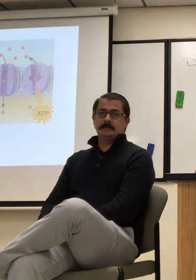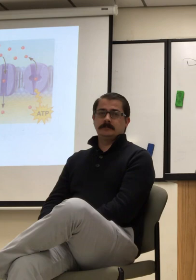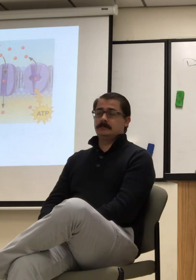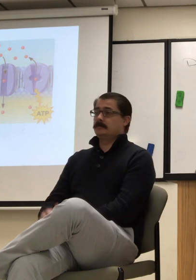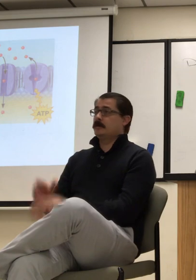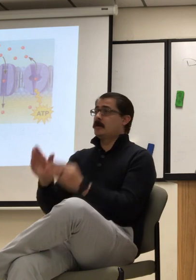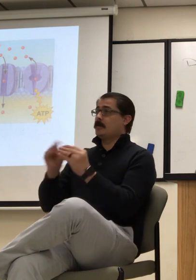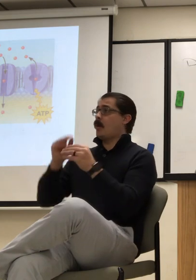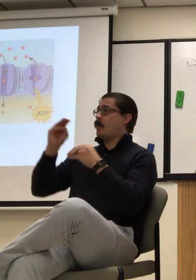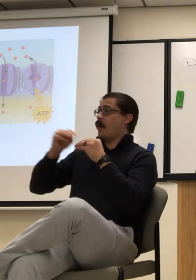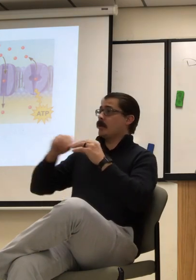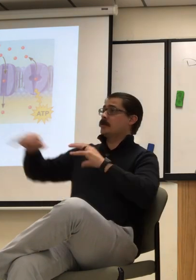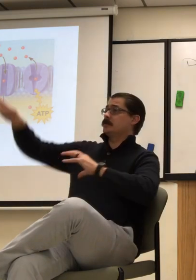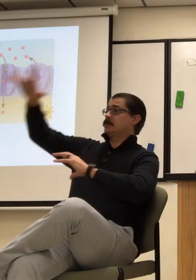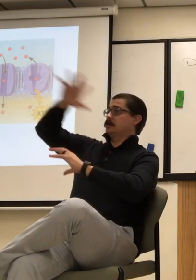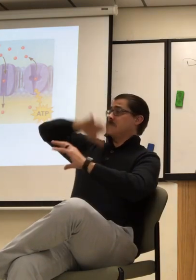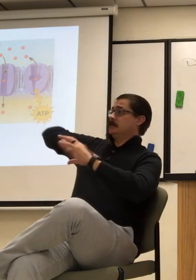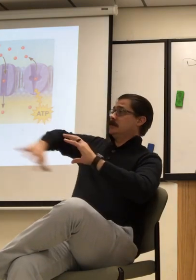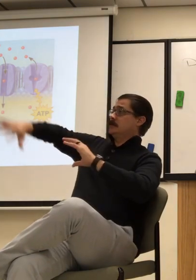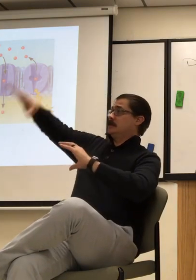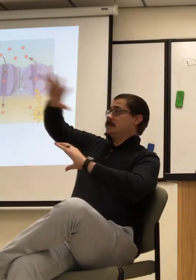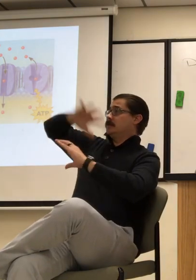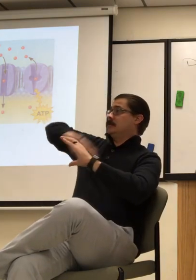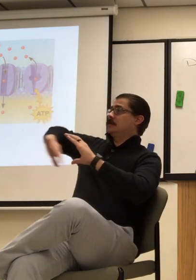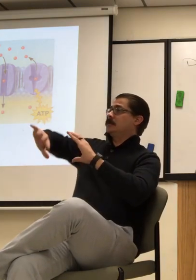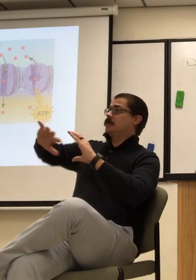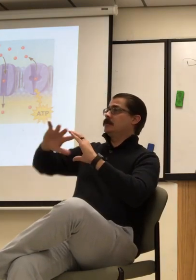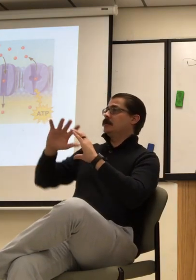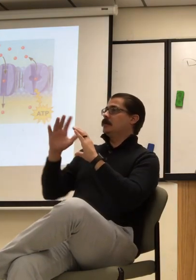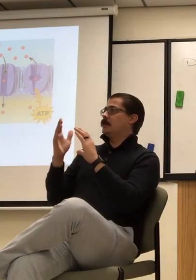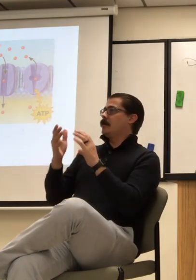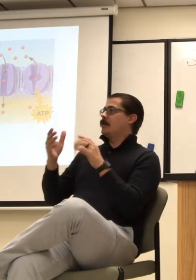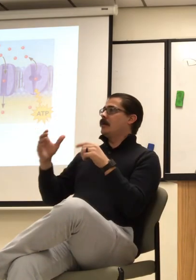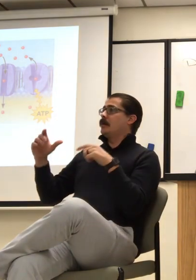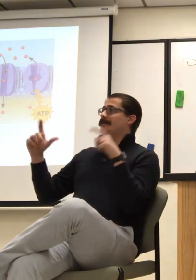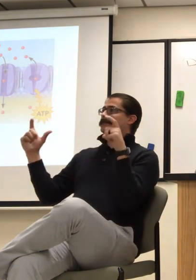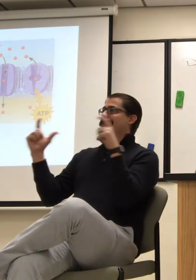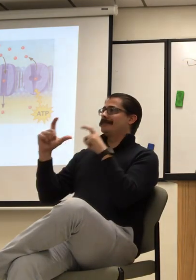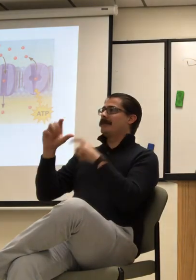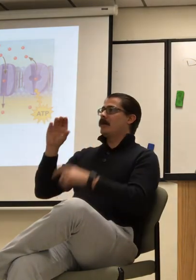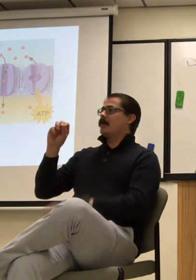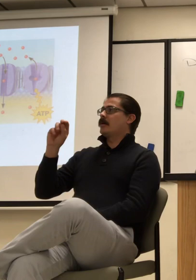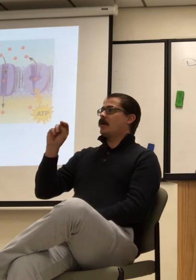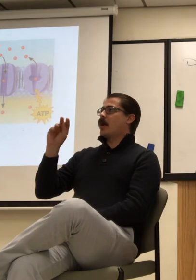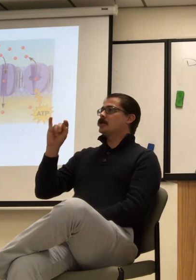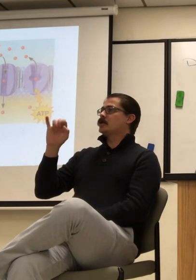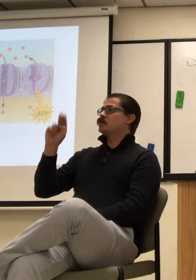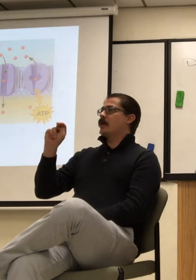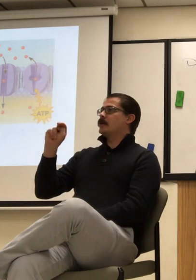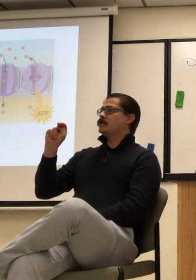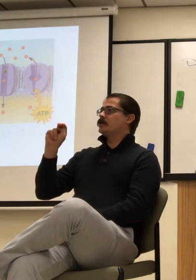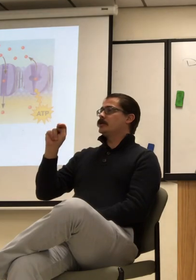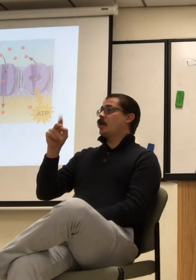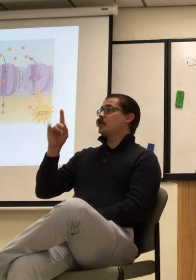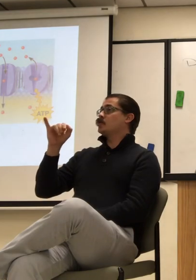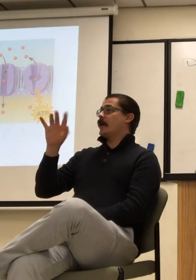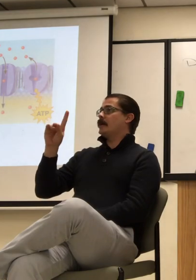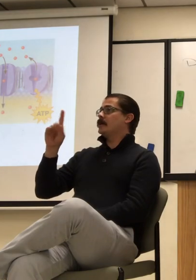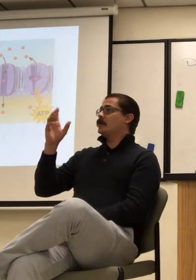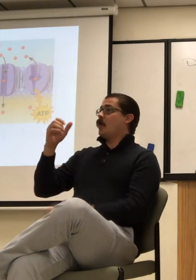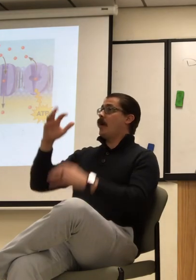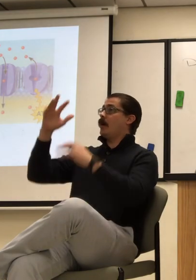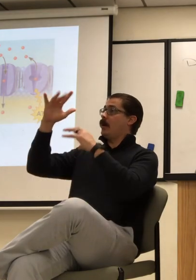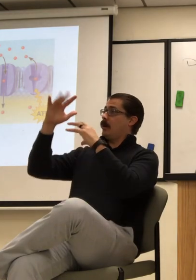out than in, more molecules out than in. The concentration gradient is such that you want to flow this